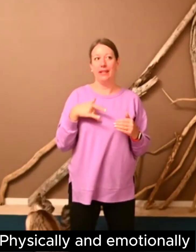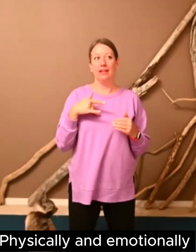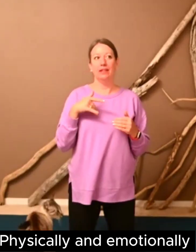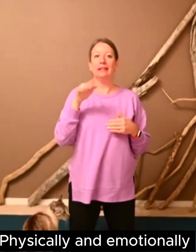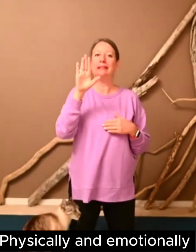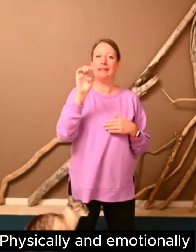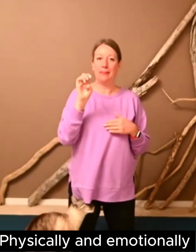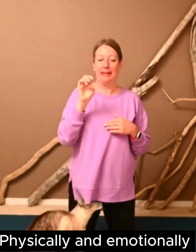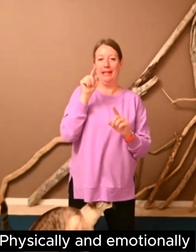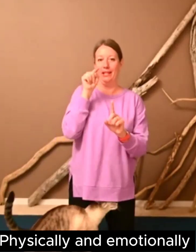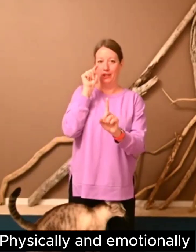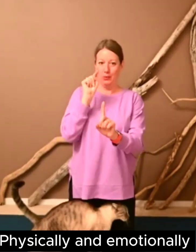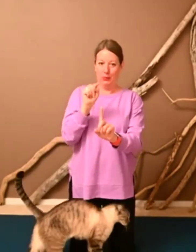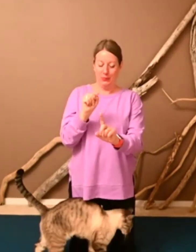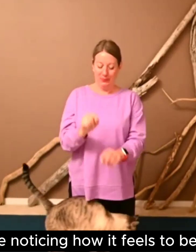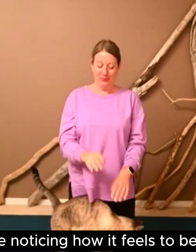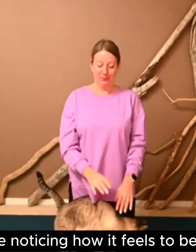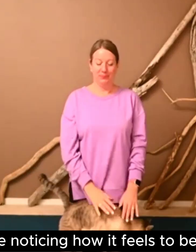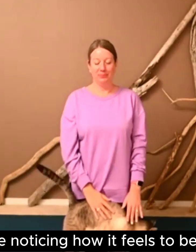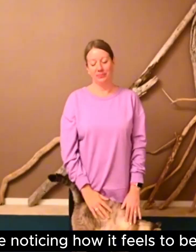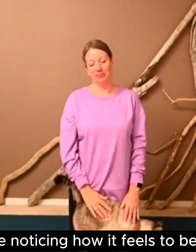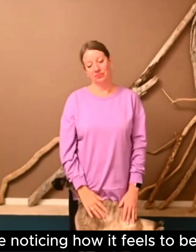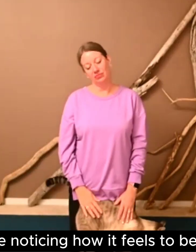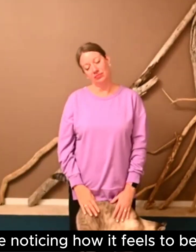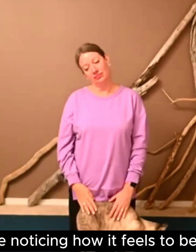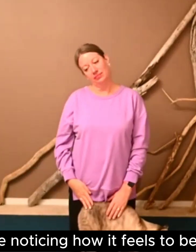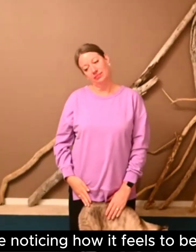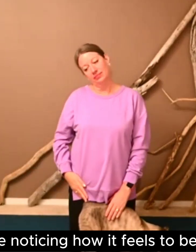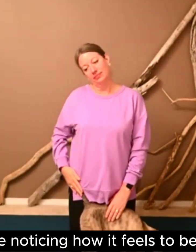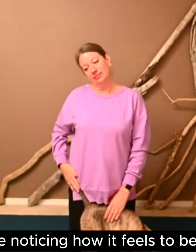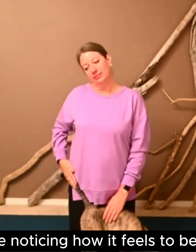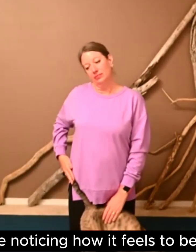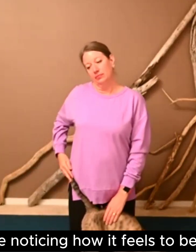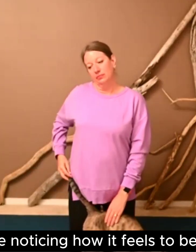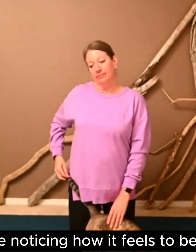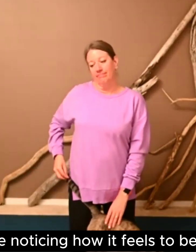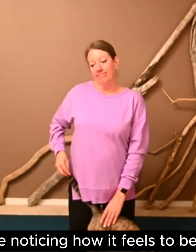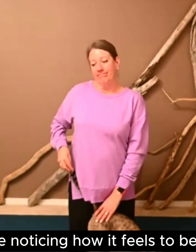physically and emotionally, maybe noticing how it feels to be you.